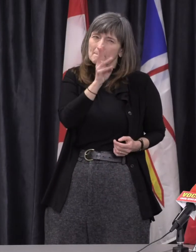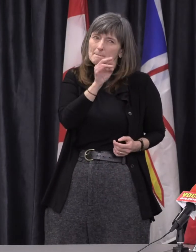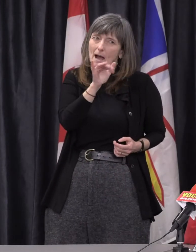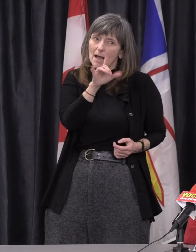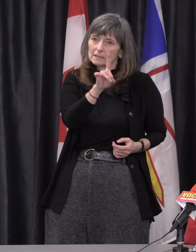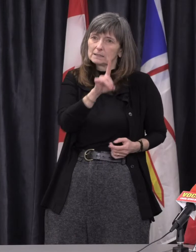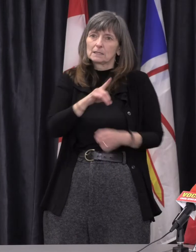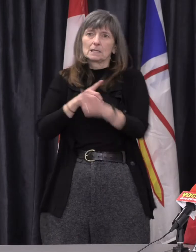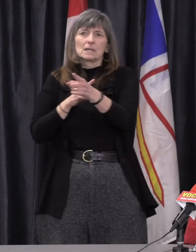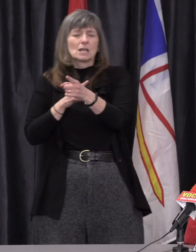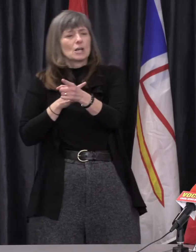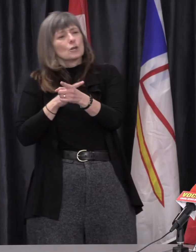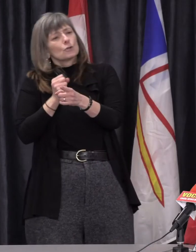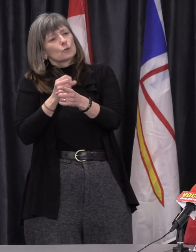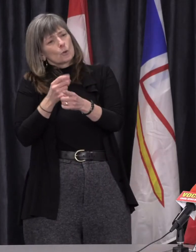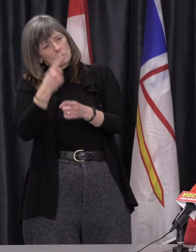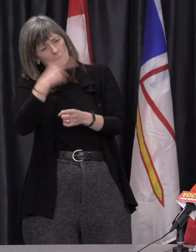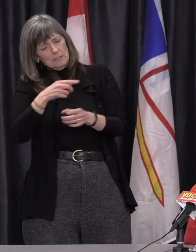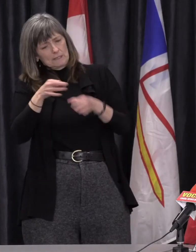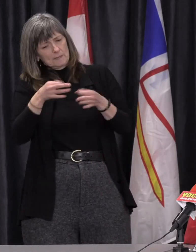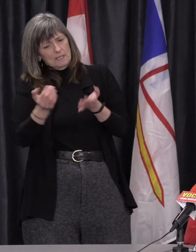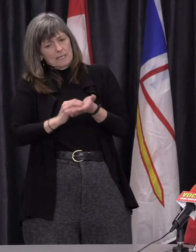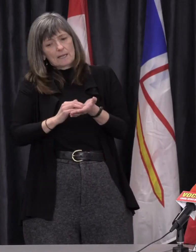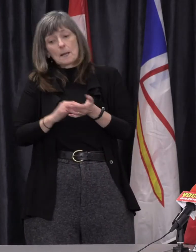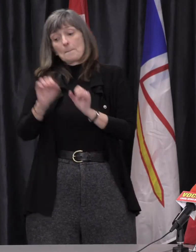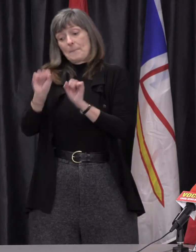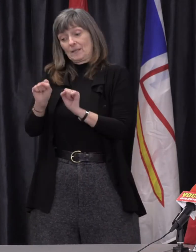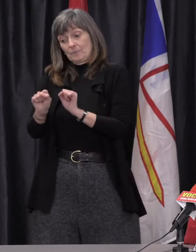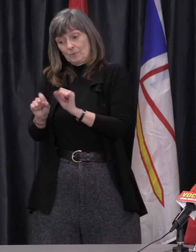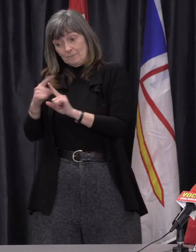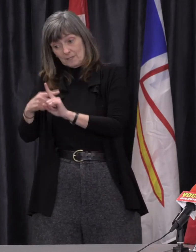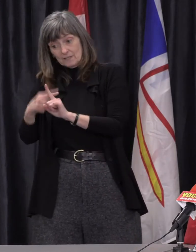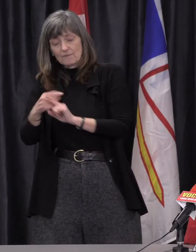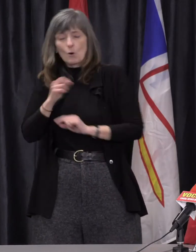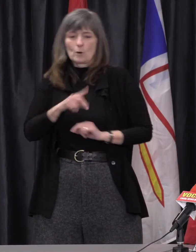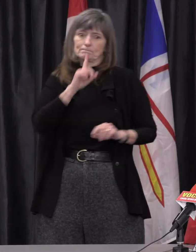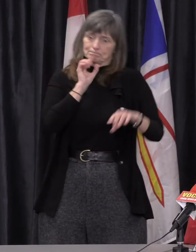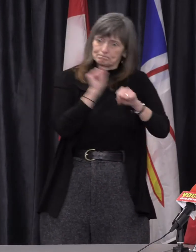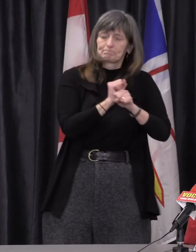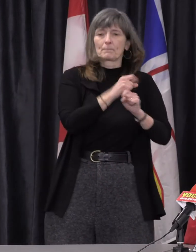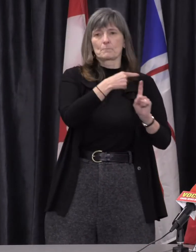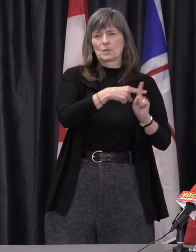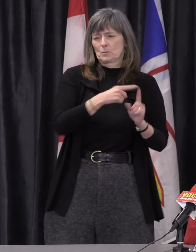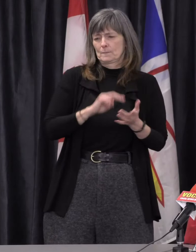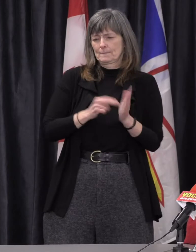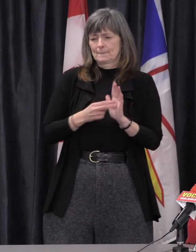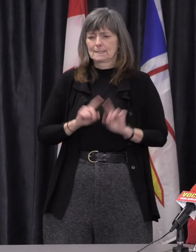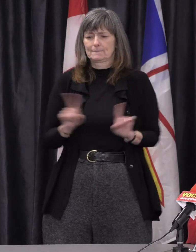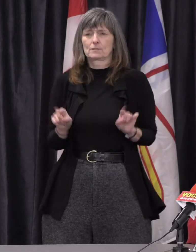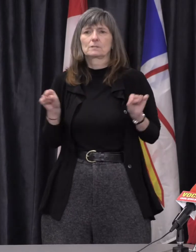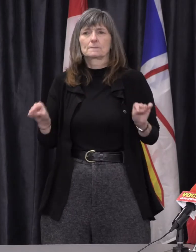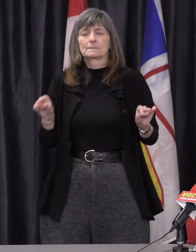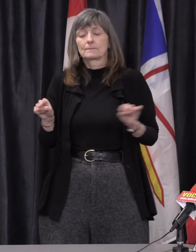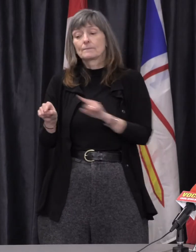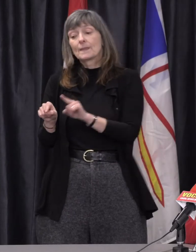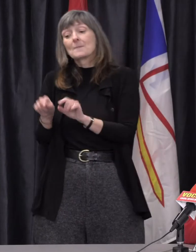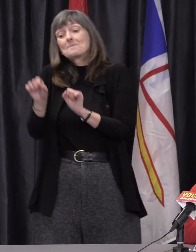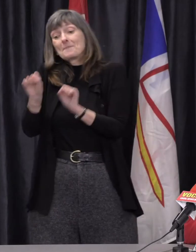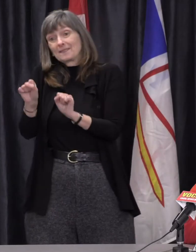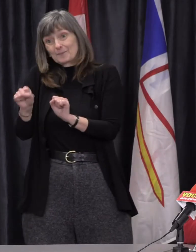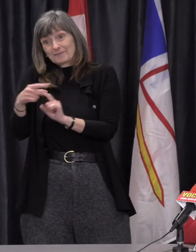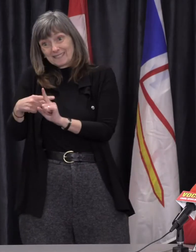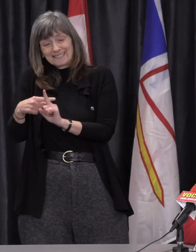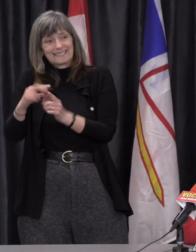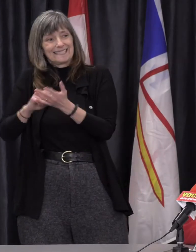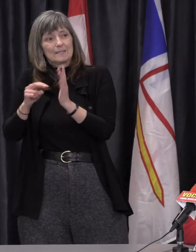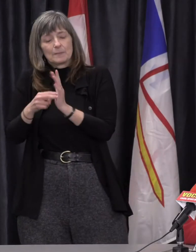difference between presumptive and the confirmed positive testing? So presumptive positive is the test that